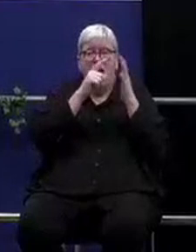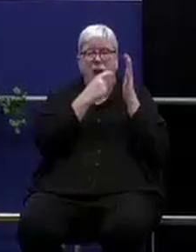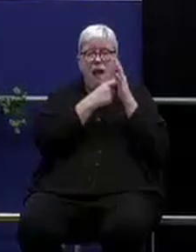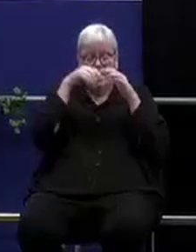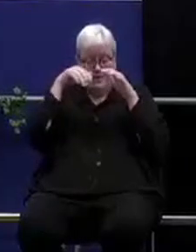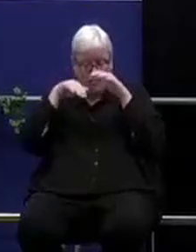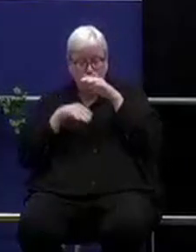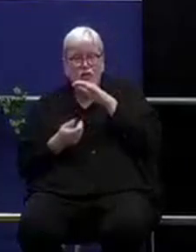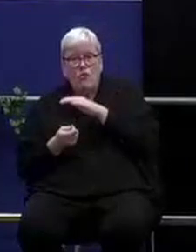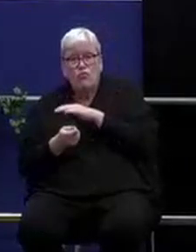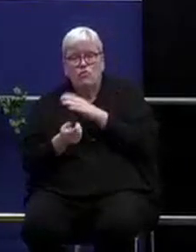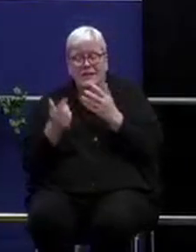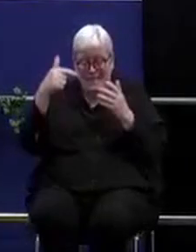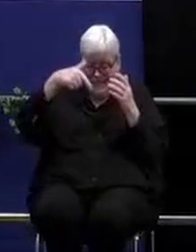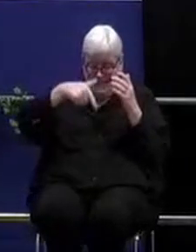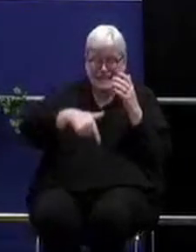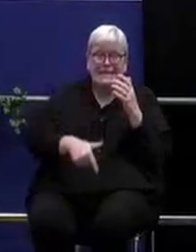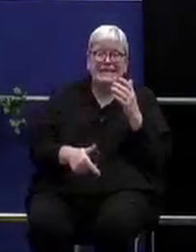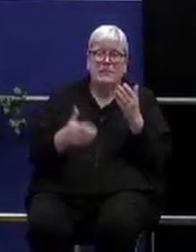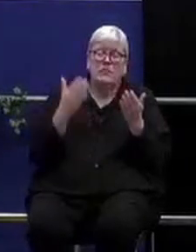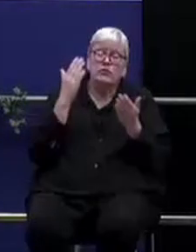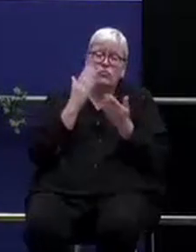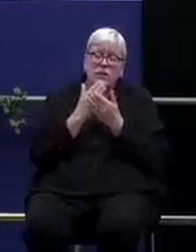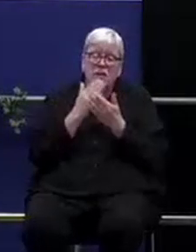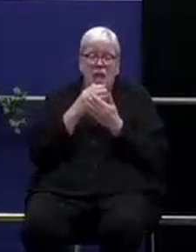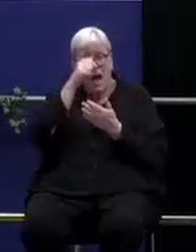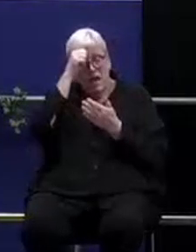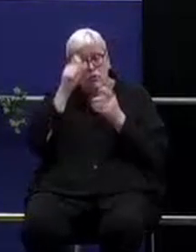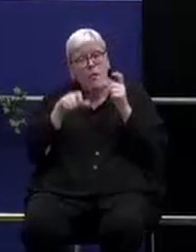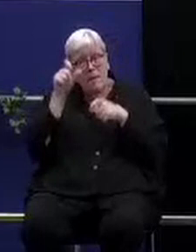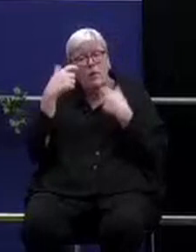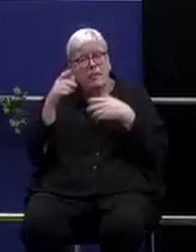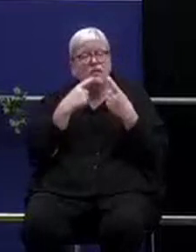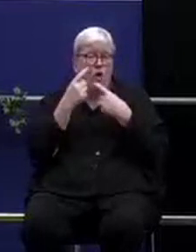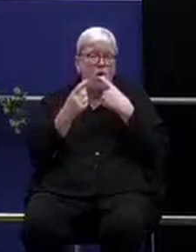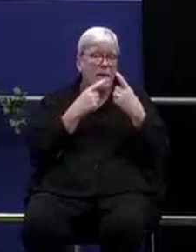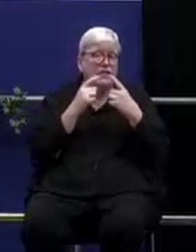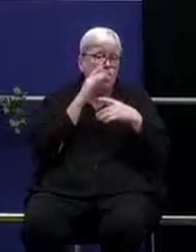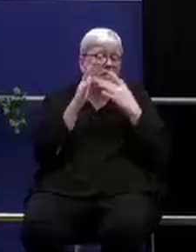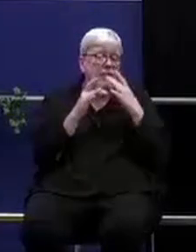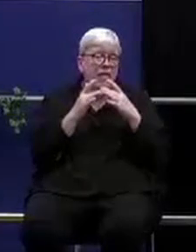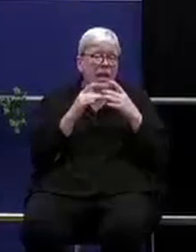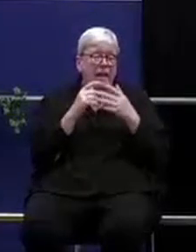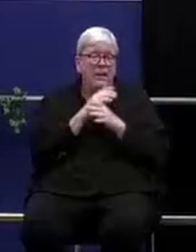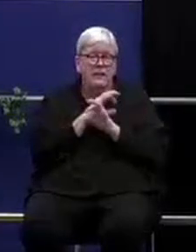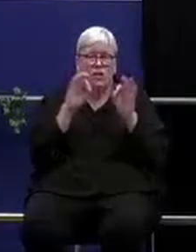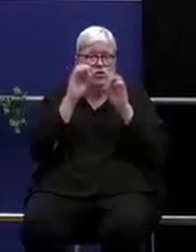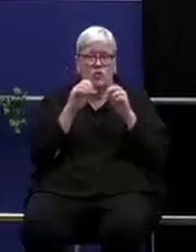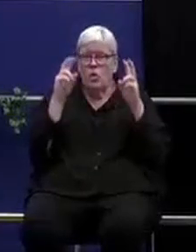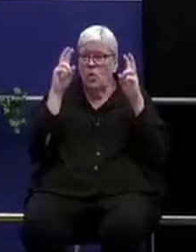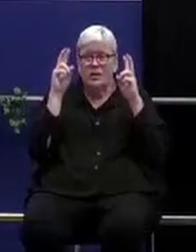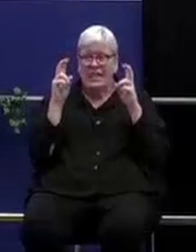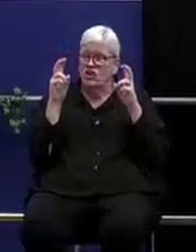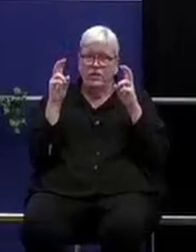in the text. Mm. And I know that people have sort of commented online about how there's no quotation marks around your dialogue,